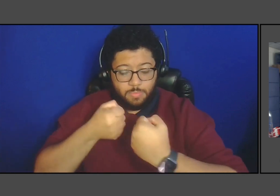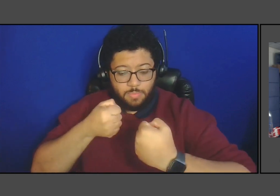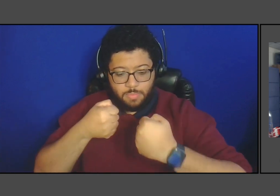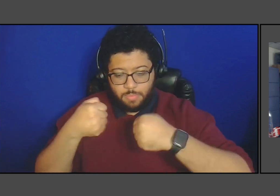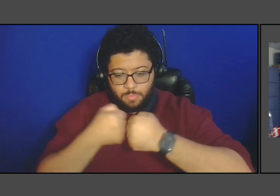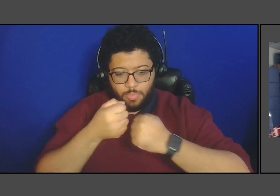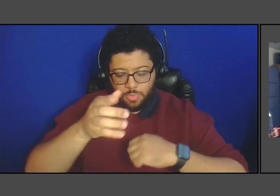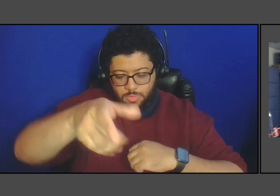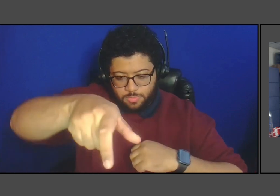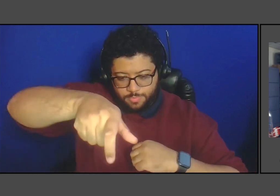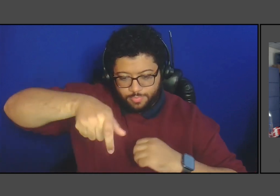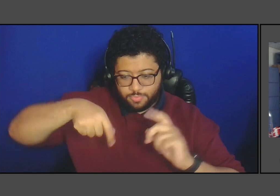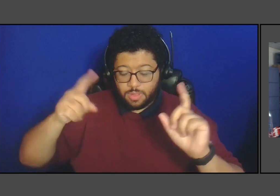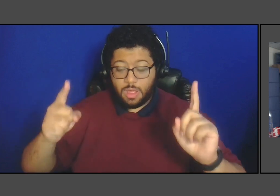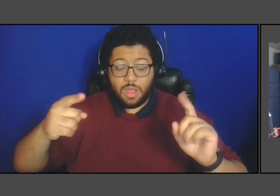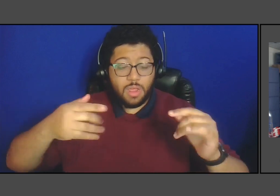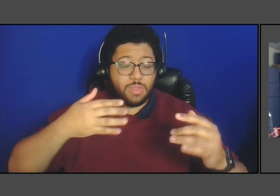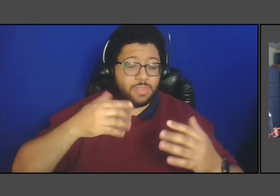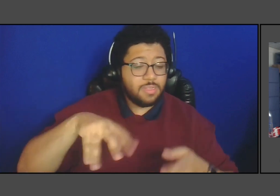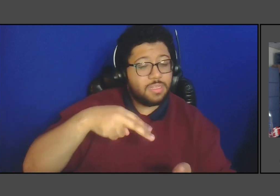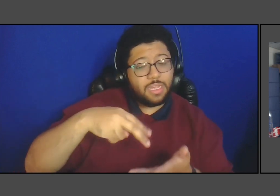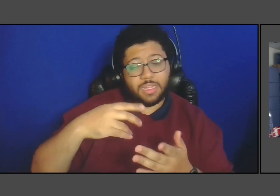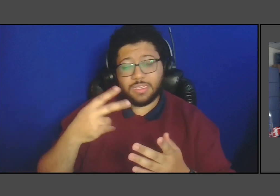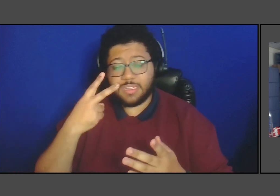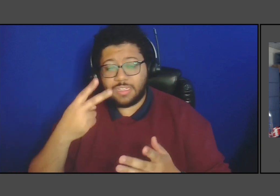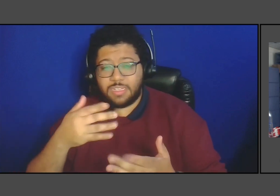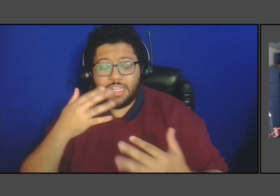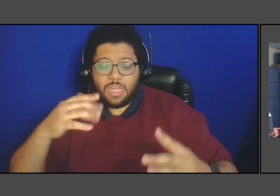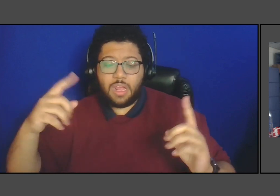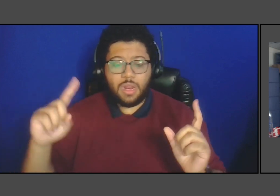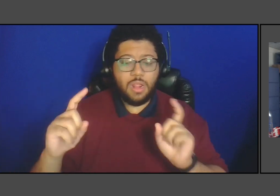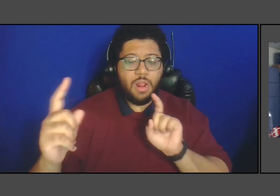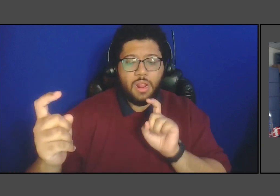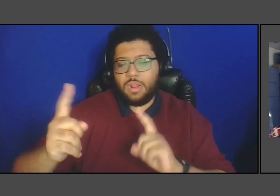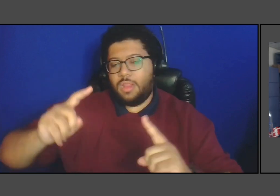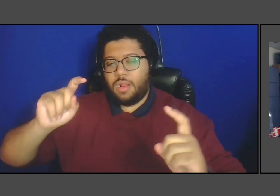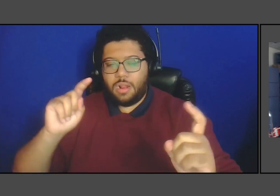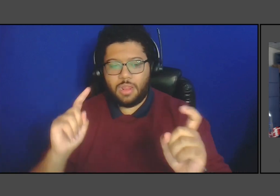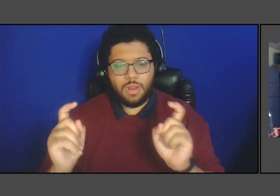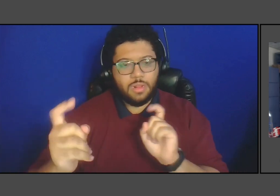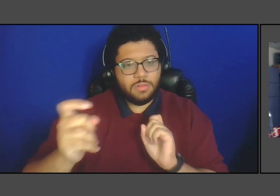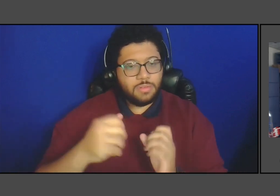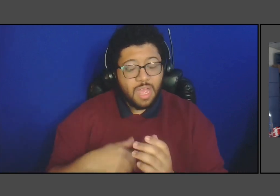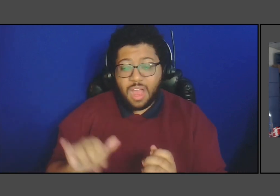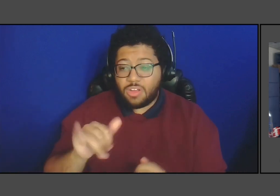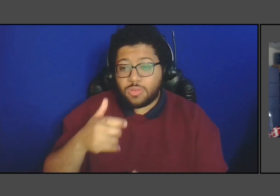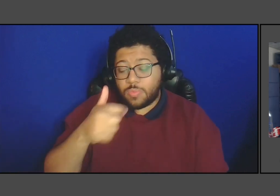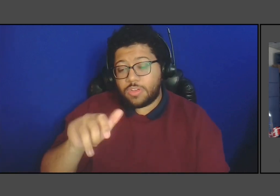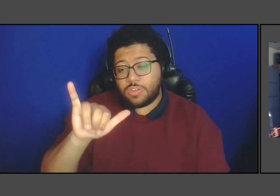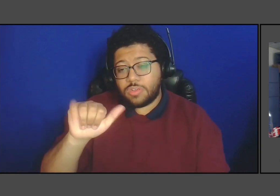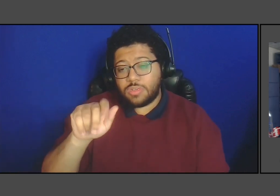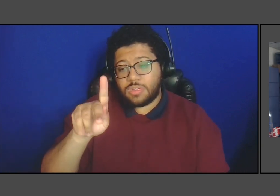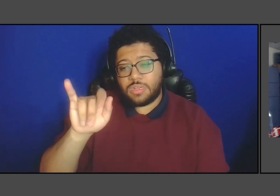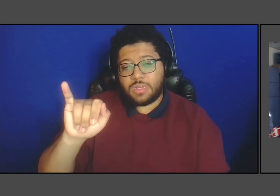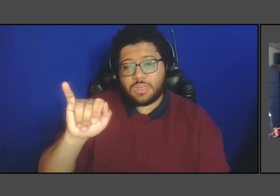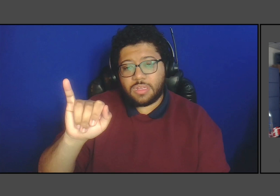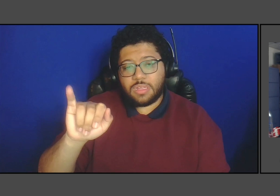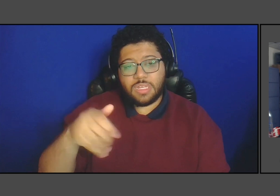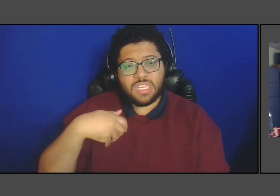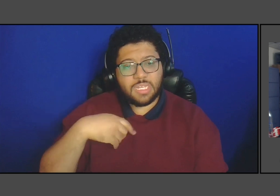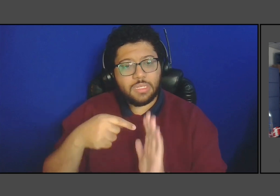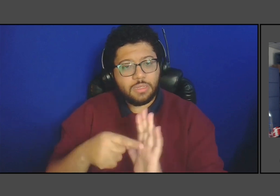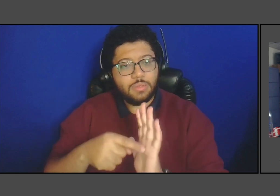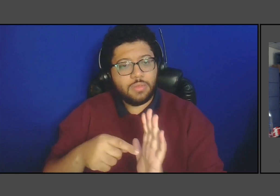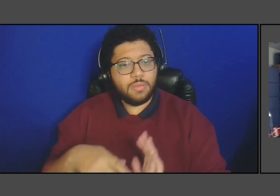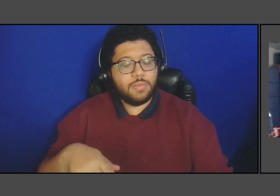digital Yeah. media work, like with I just was looking at a Yaqui exhibit on where she's a Yaqui architect